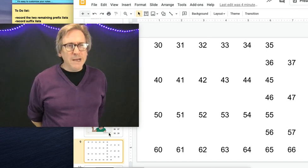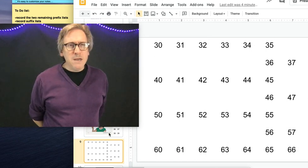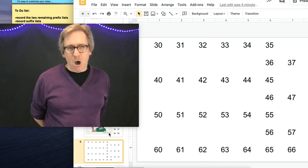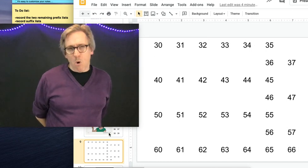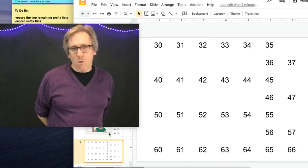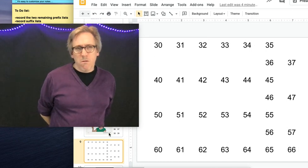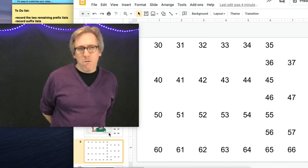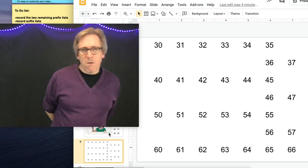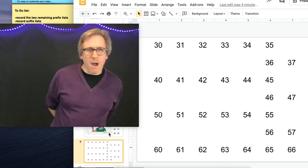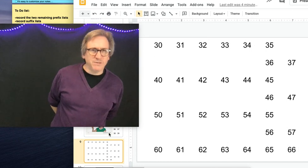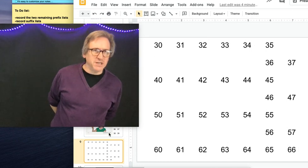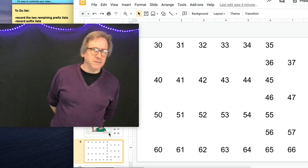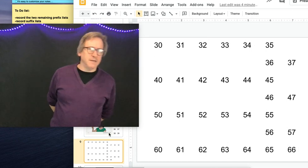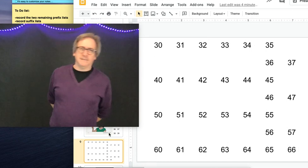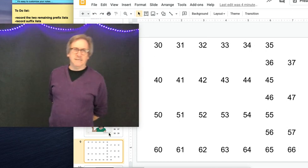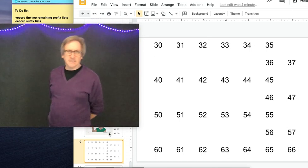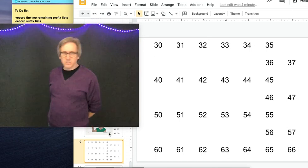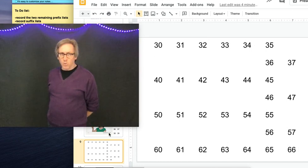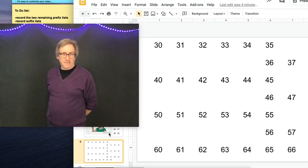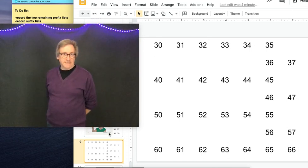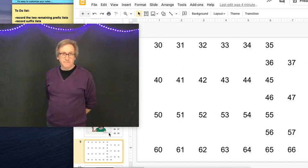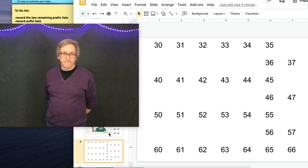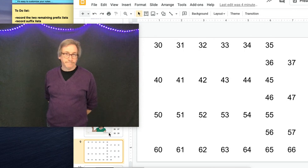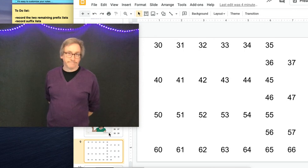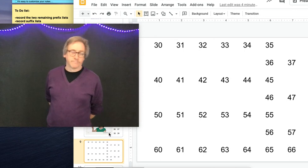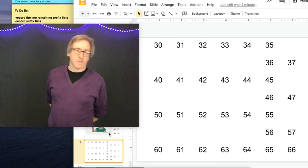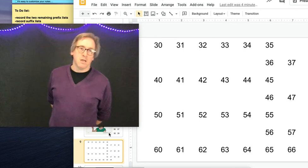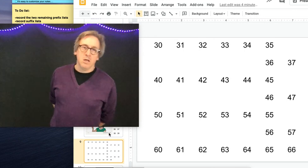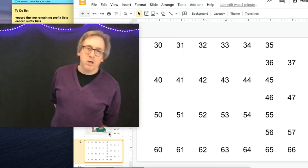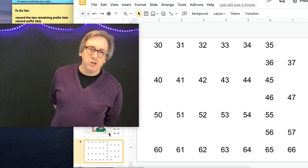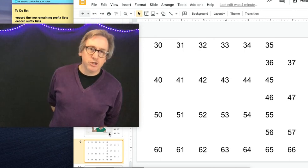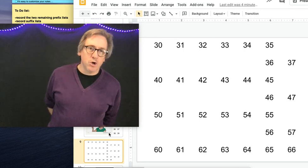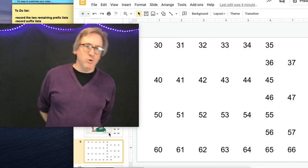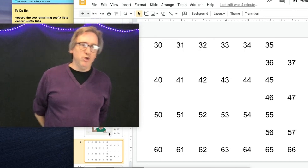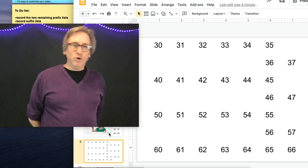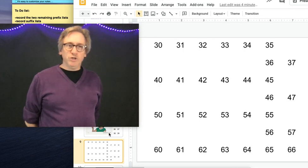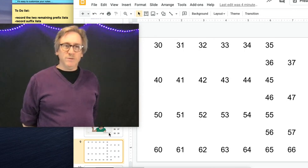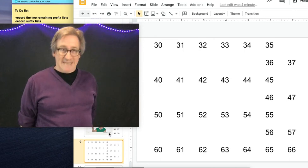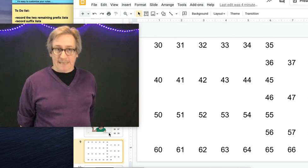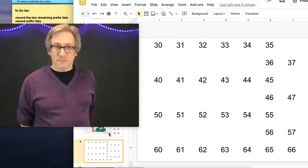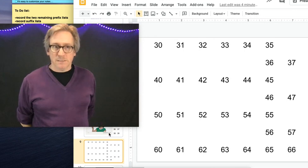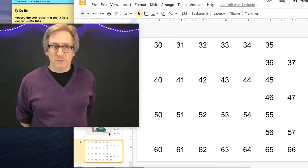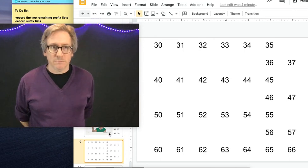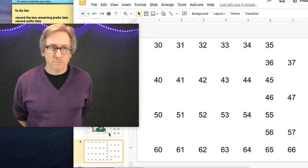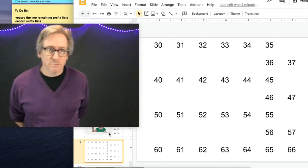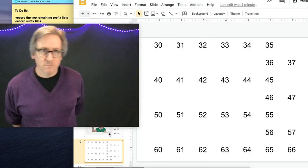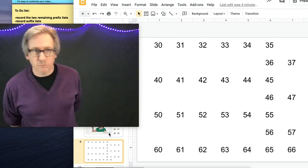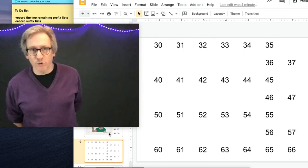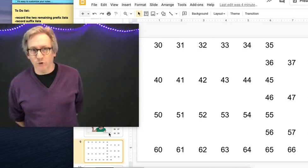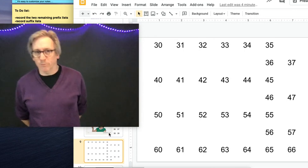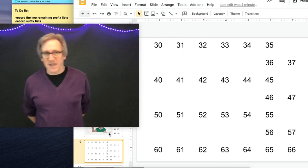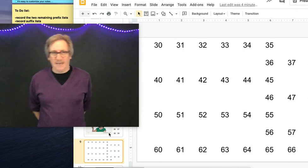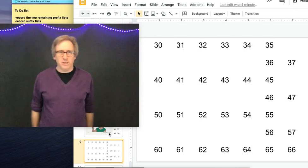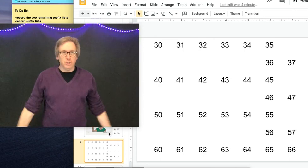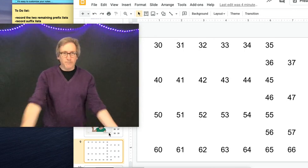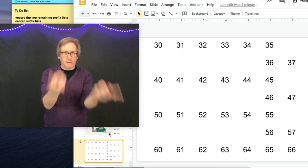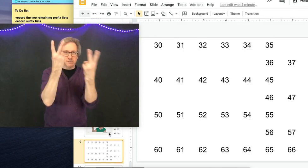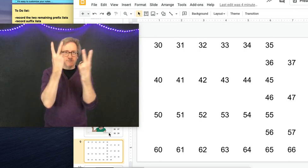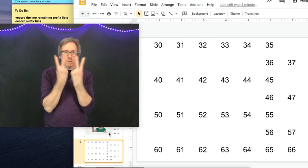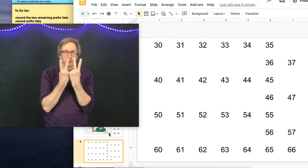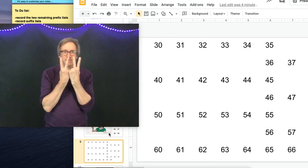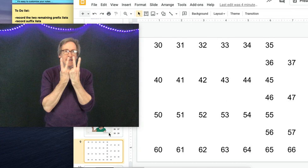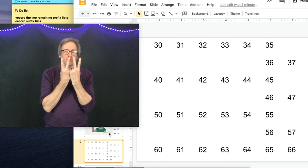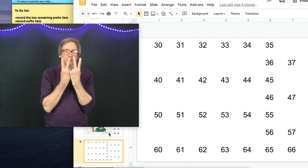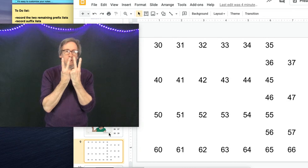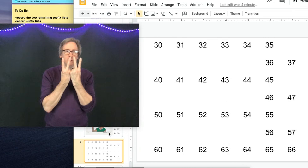You already know up to 19 and 20. So you could do dates where you could put any two pairs